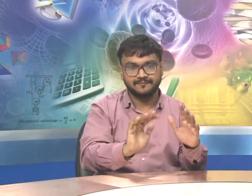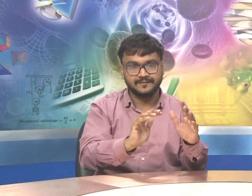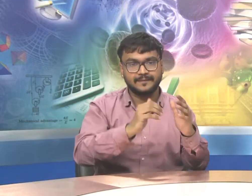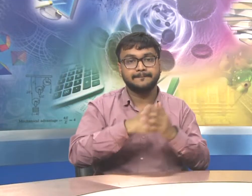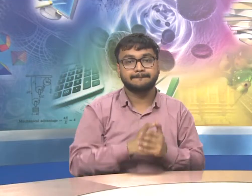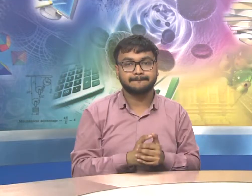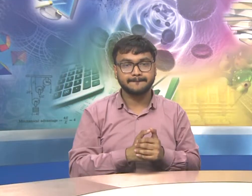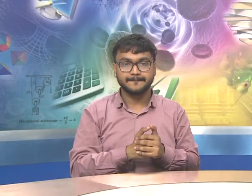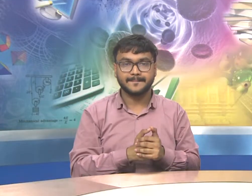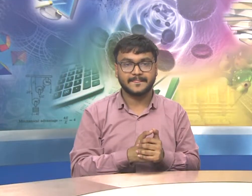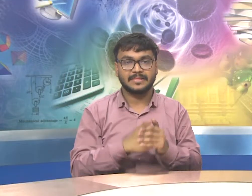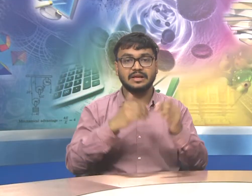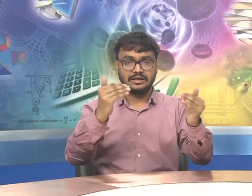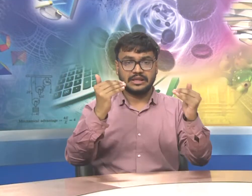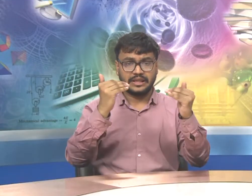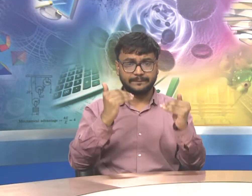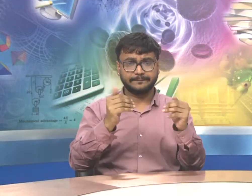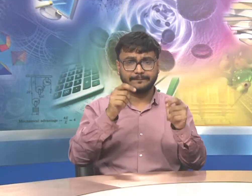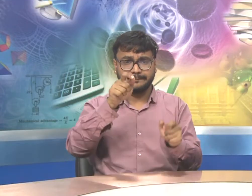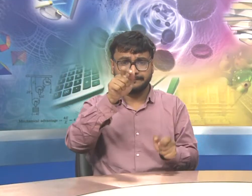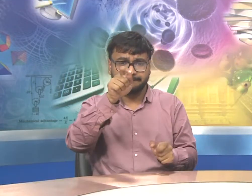of public interest